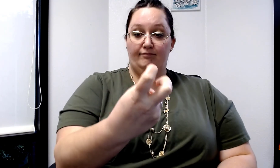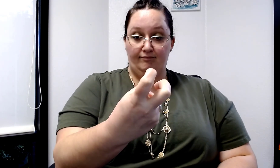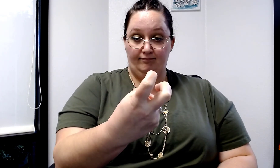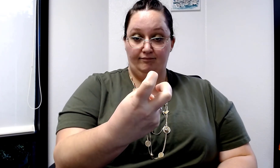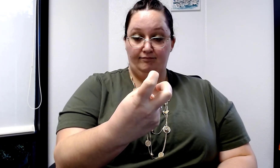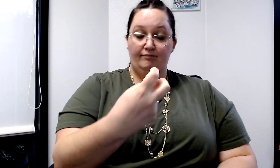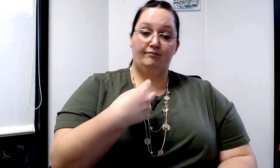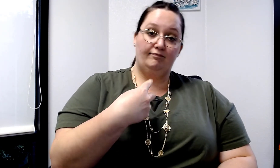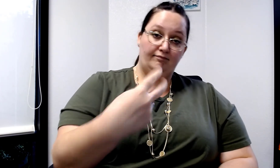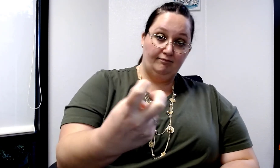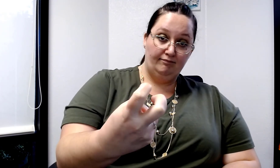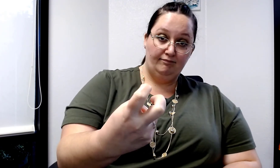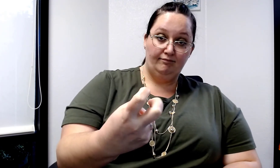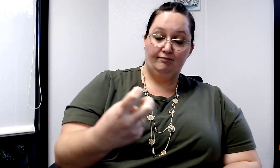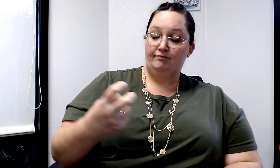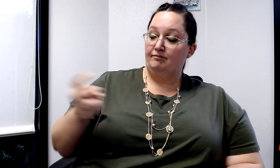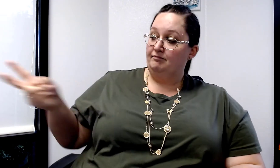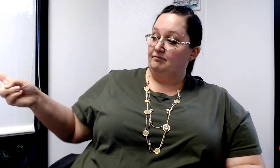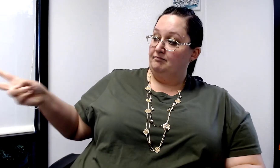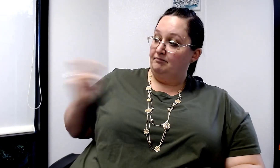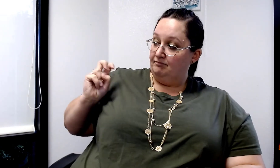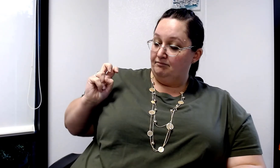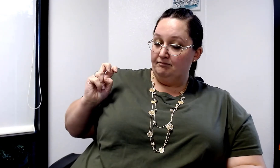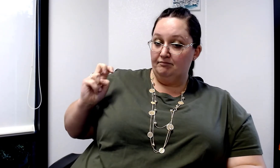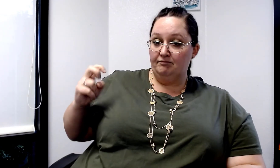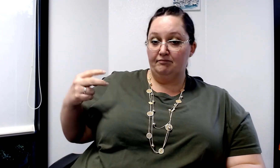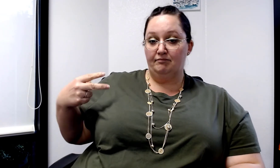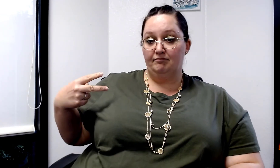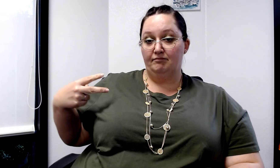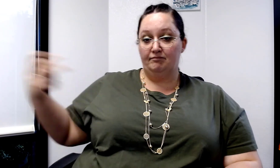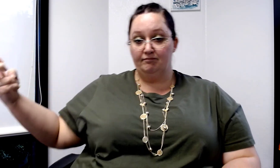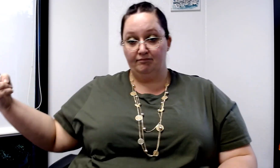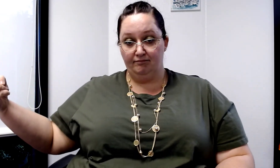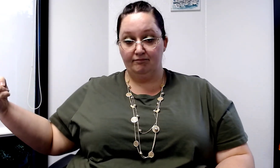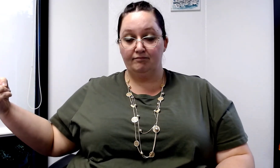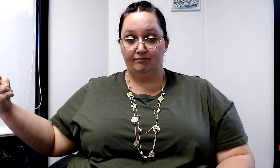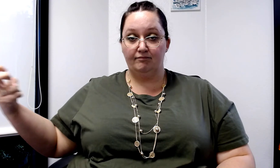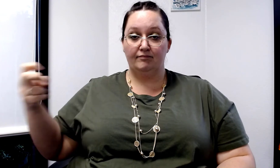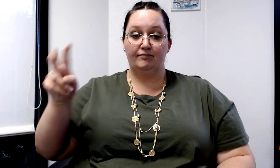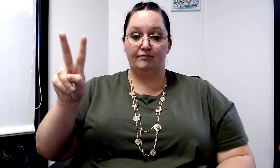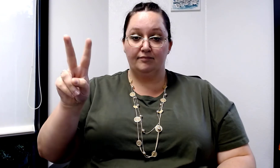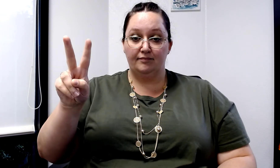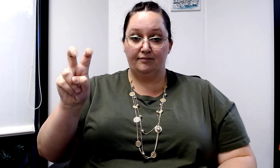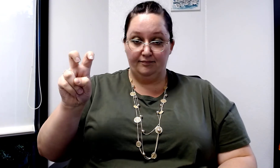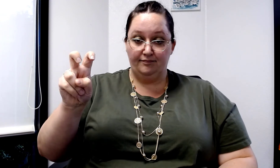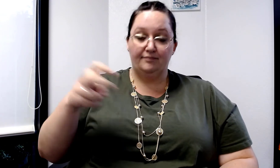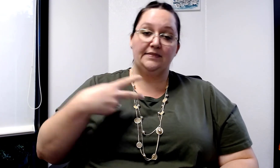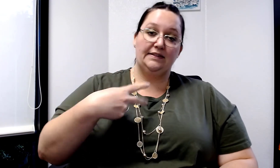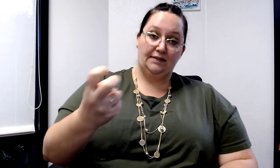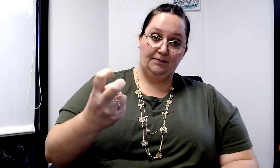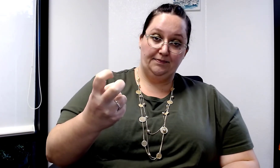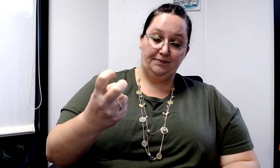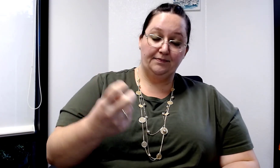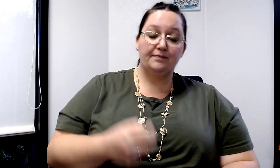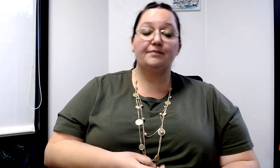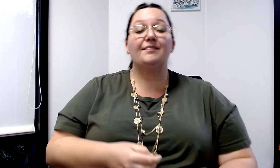You steal from me. I steal from him. He stole from me. It's going from a V to a bent